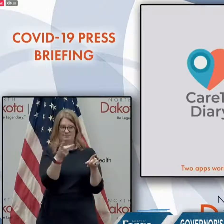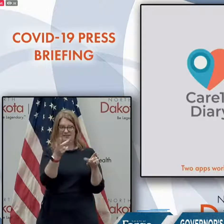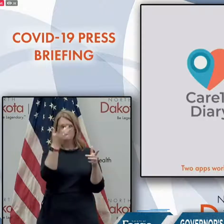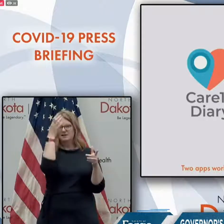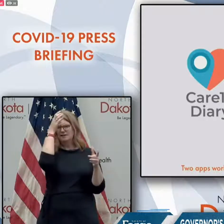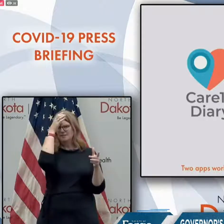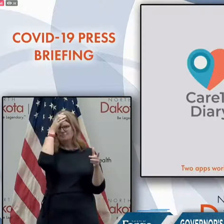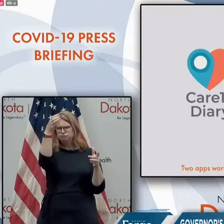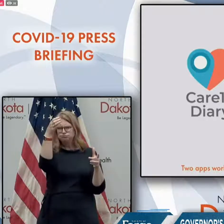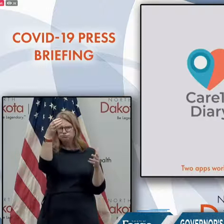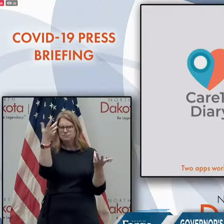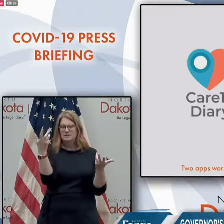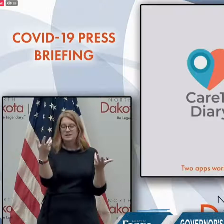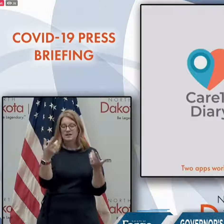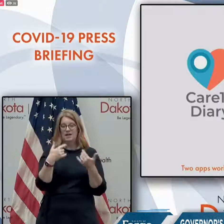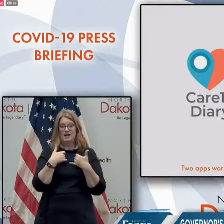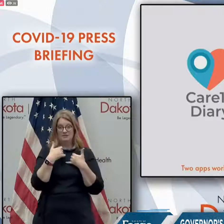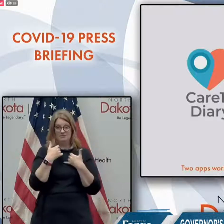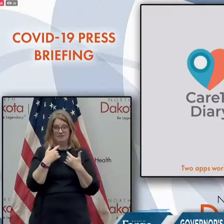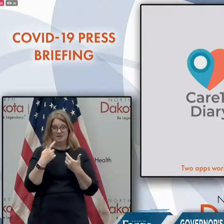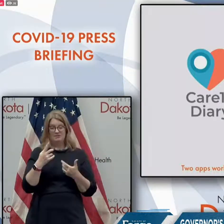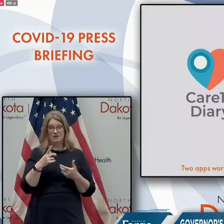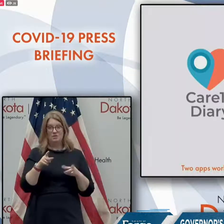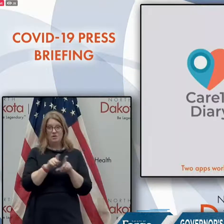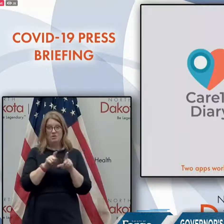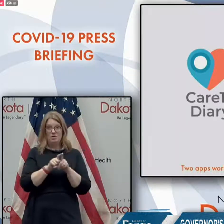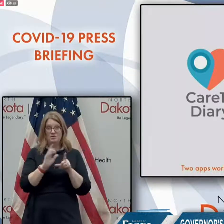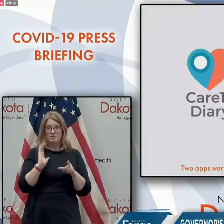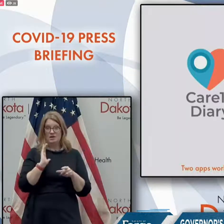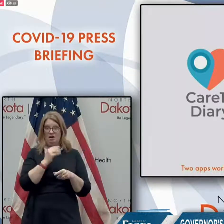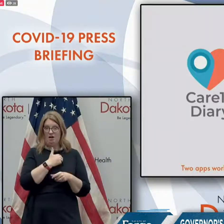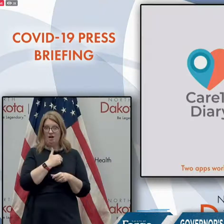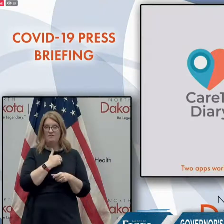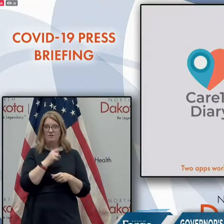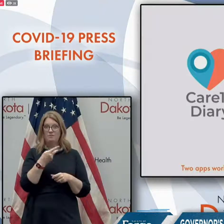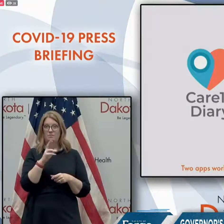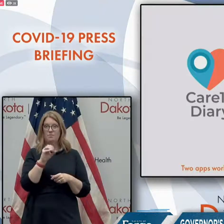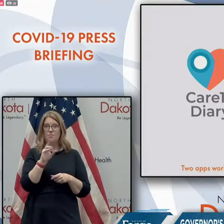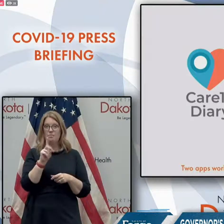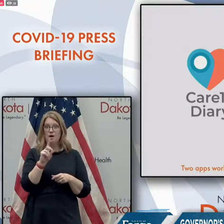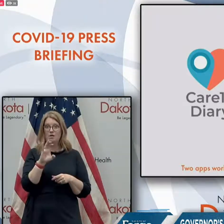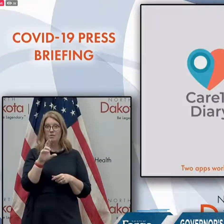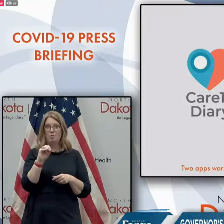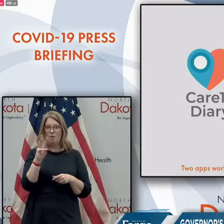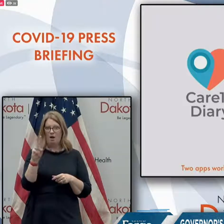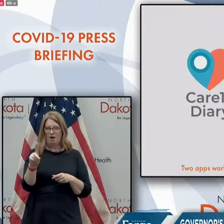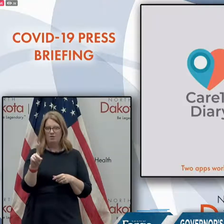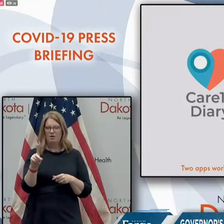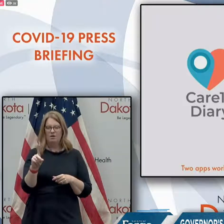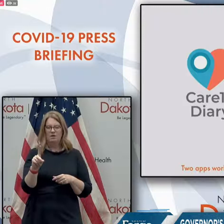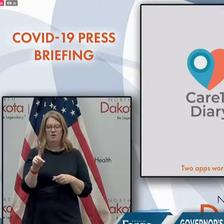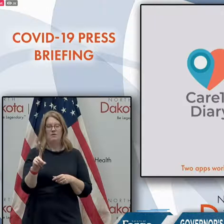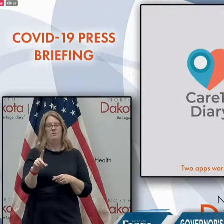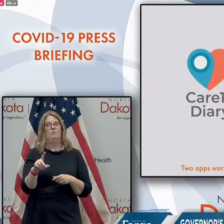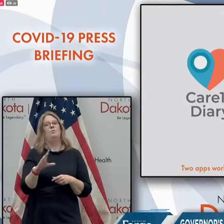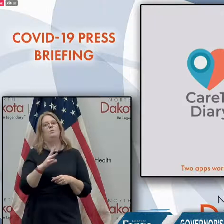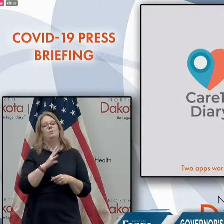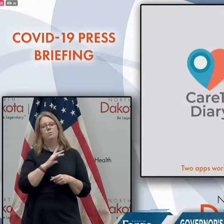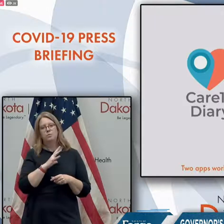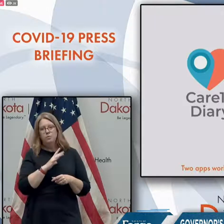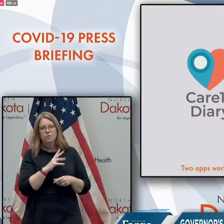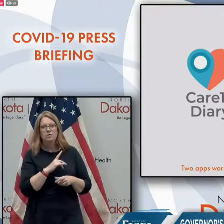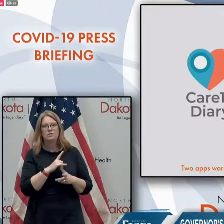the world, along with our very own from Proud Crowd. And they have done an amazing job of being